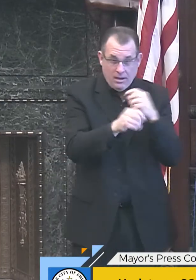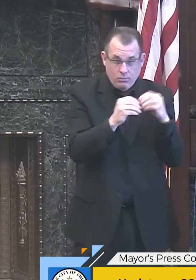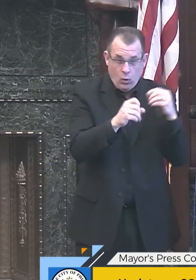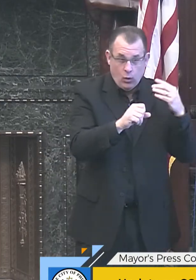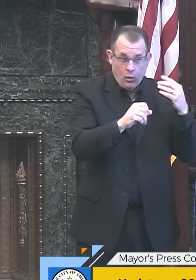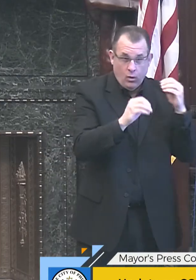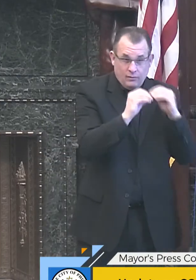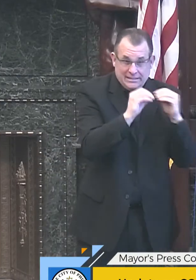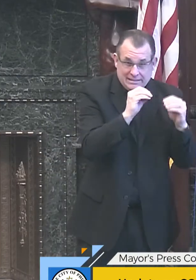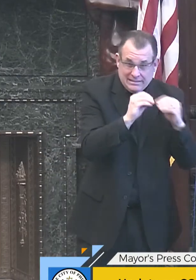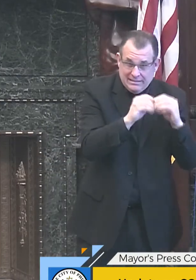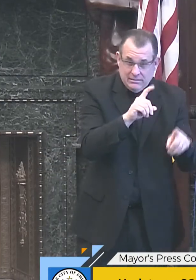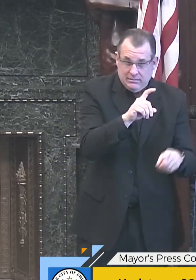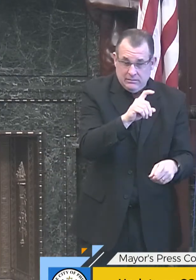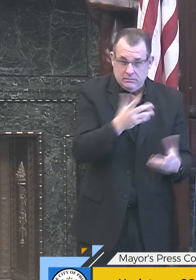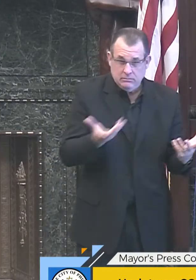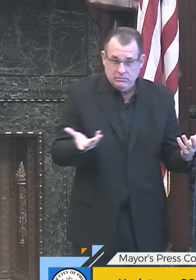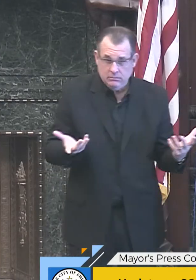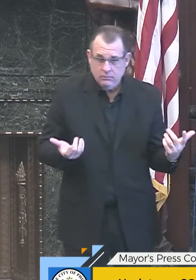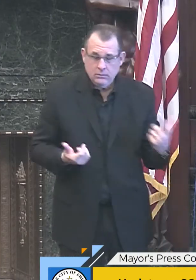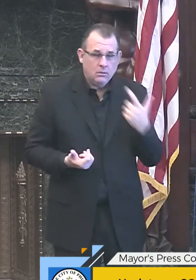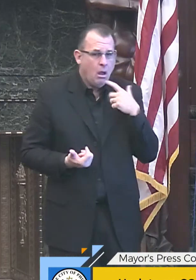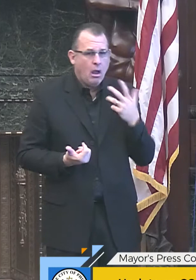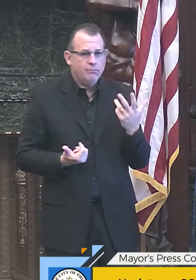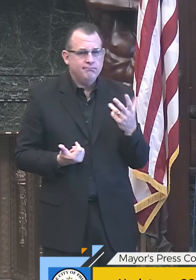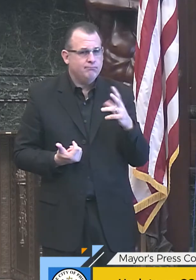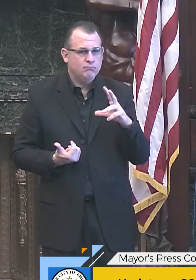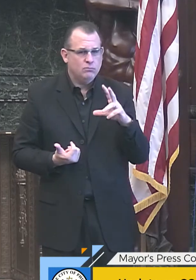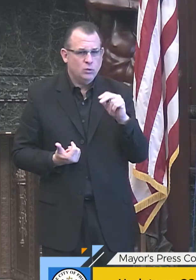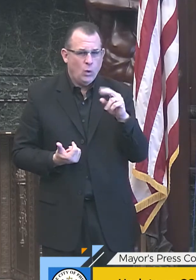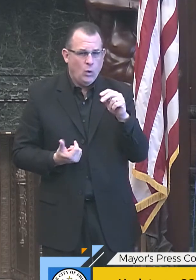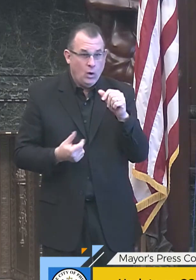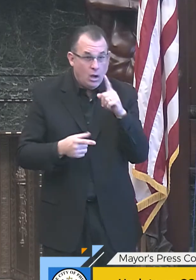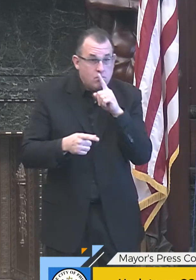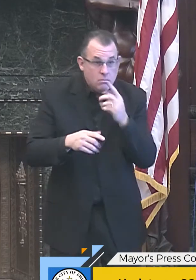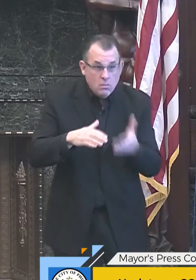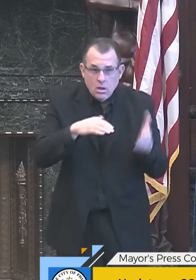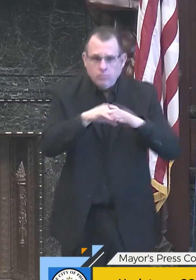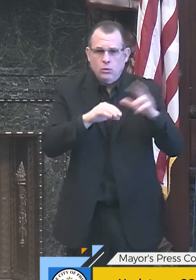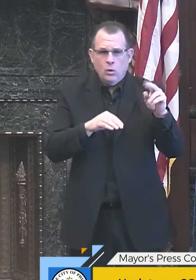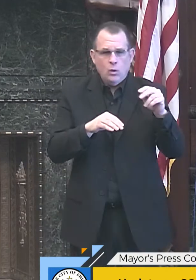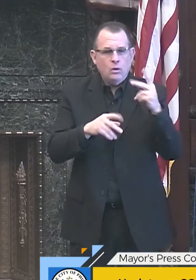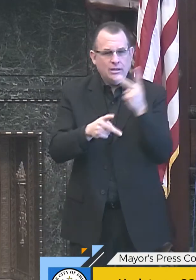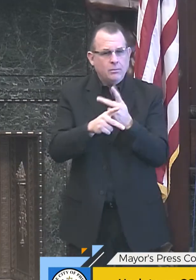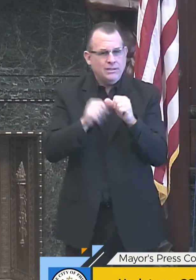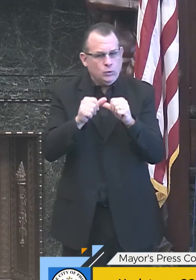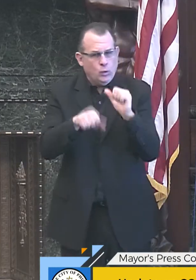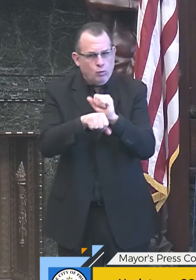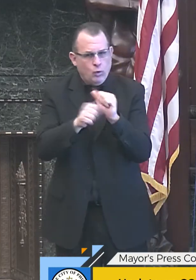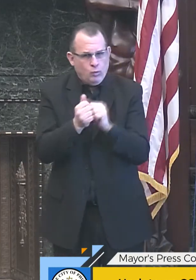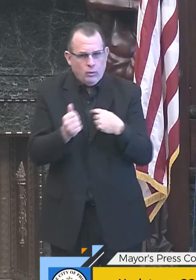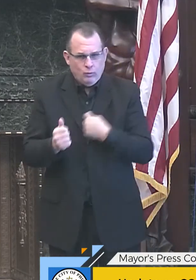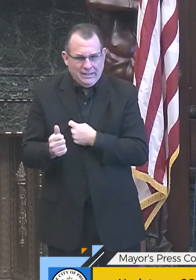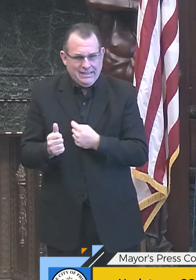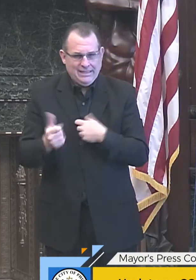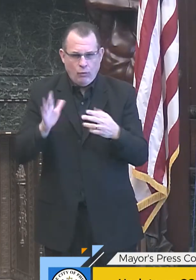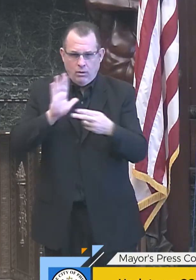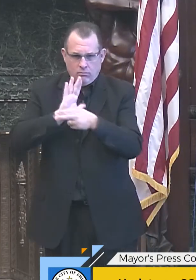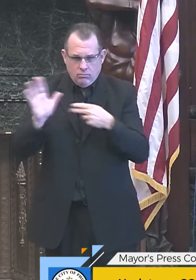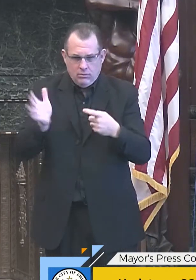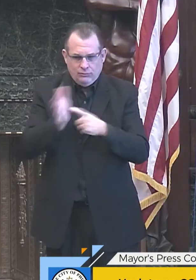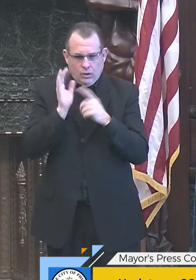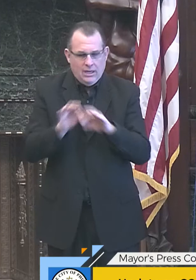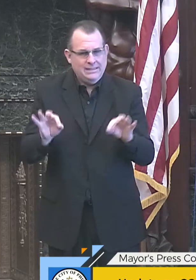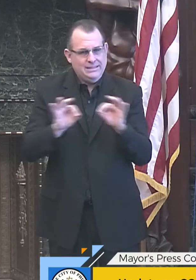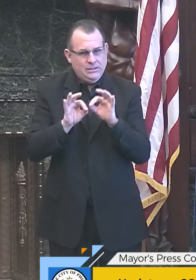So there has not been an uptick in street repairs. We are continuing with work that we have considered essential, so essential